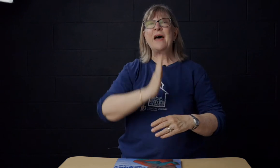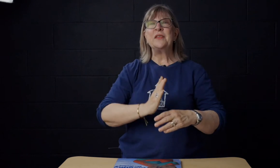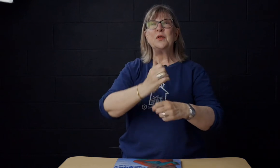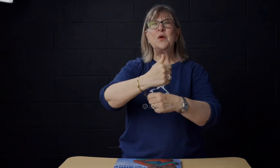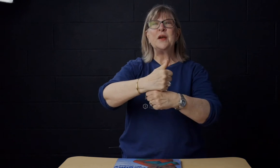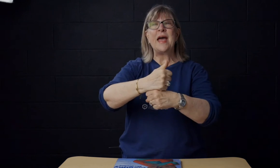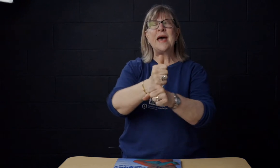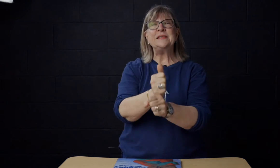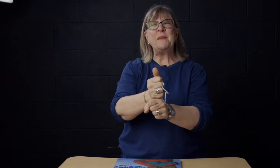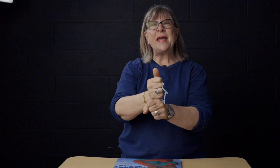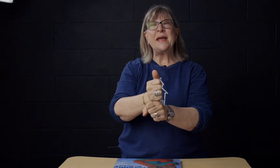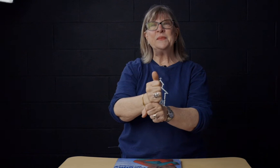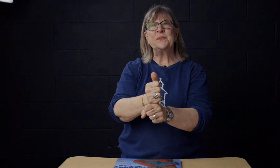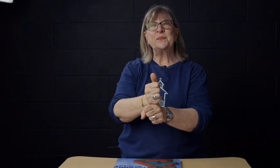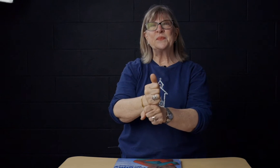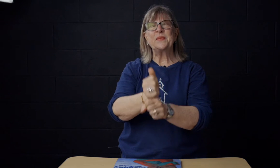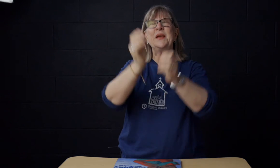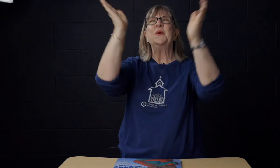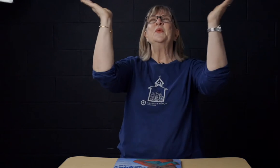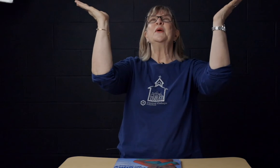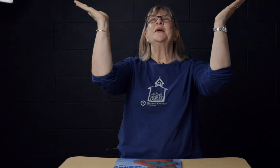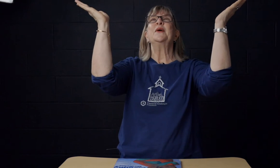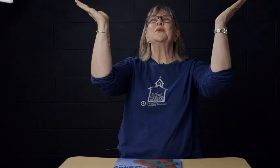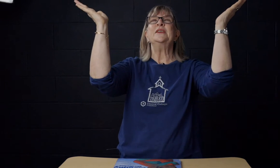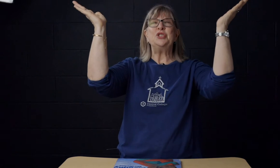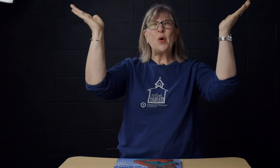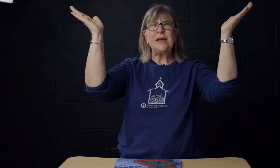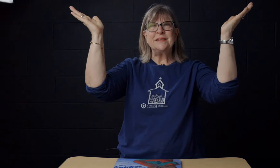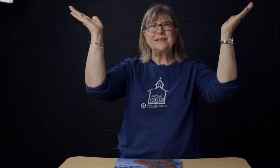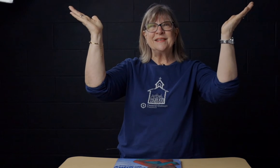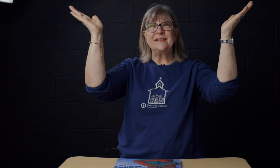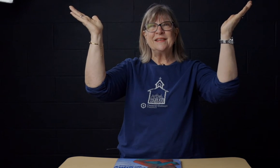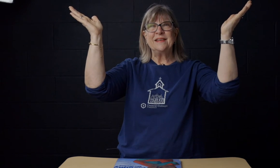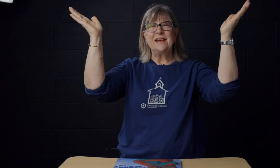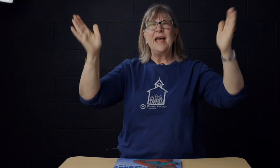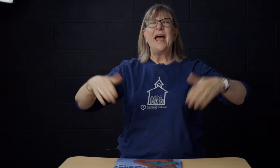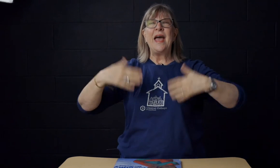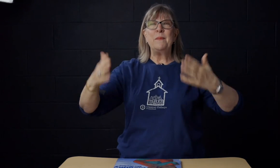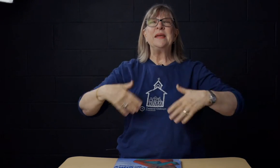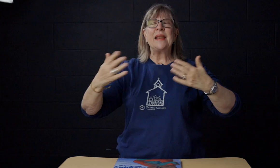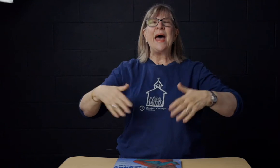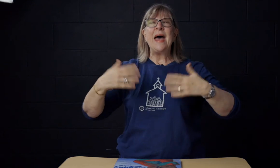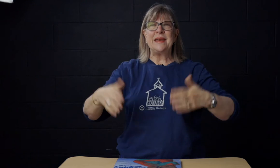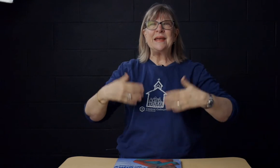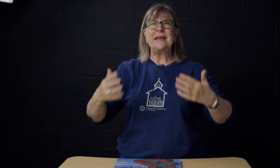that the Lord has made. We will rejoice and be glad in